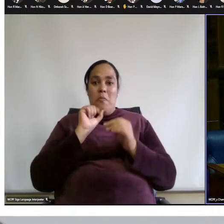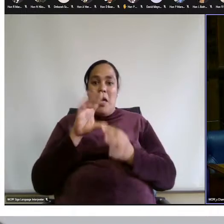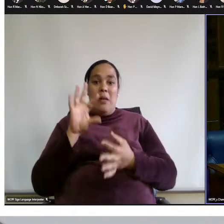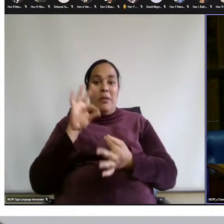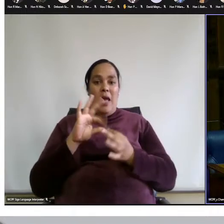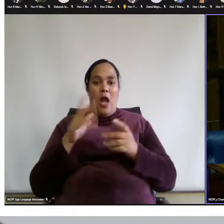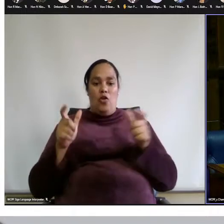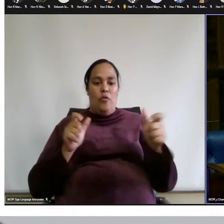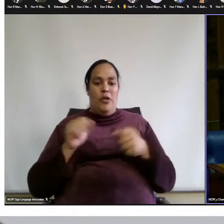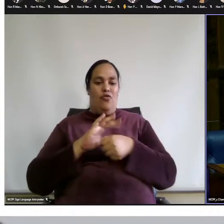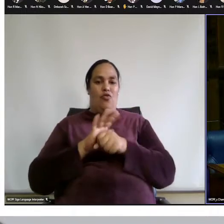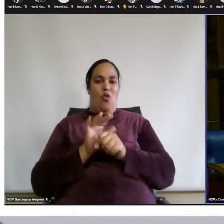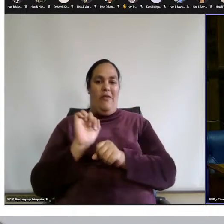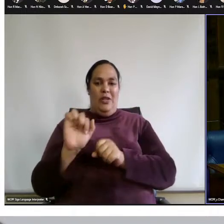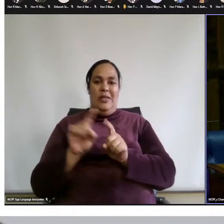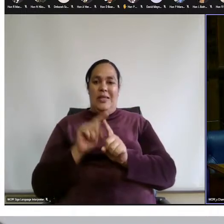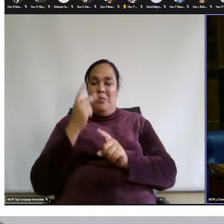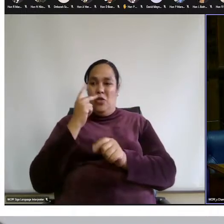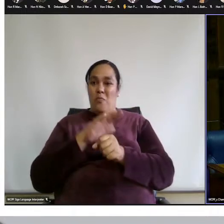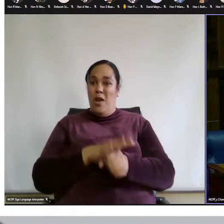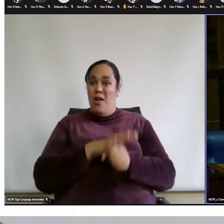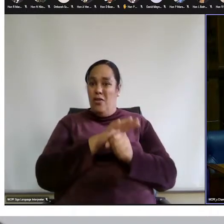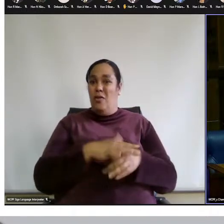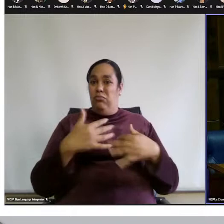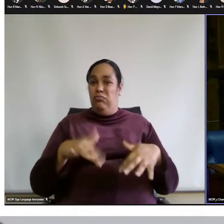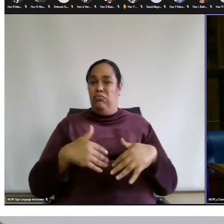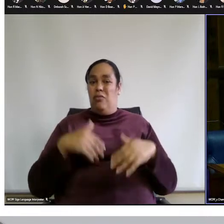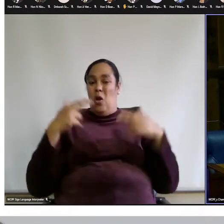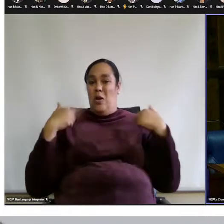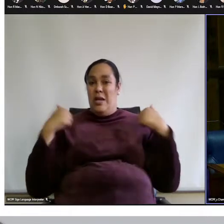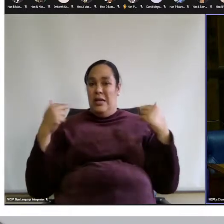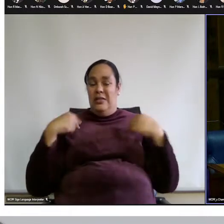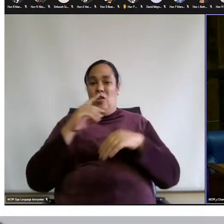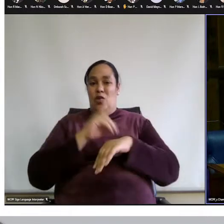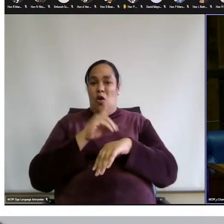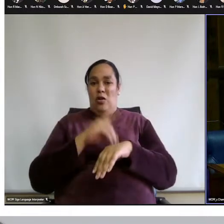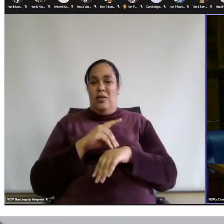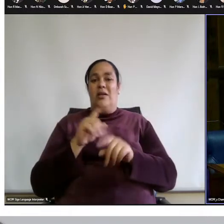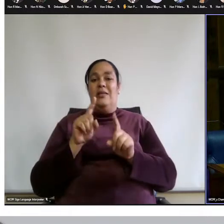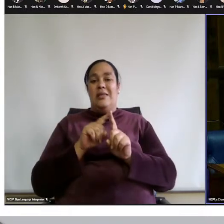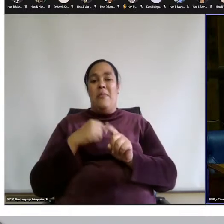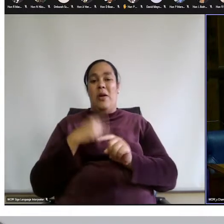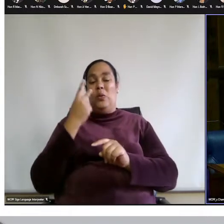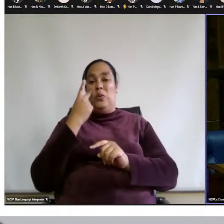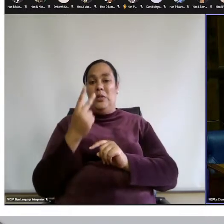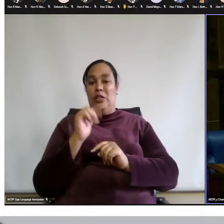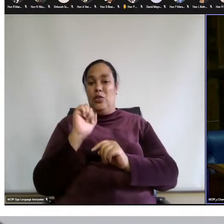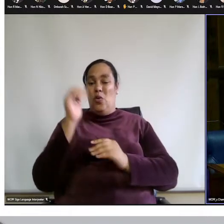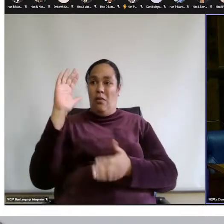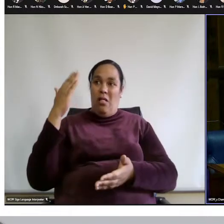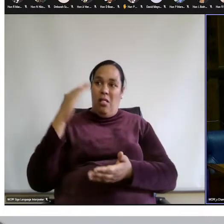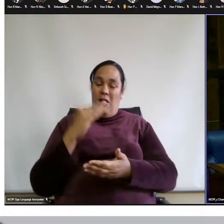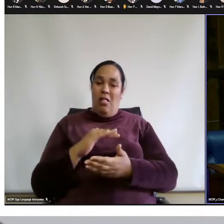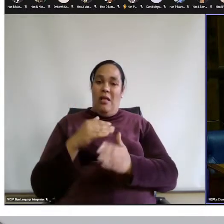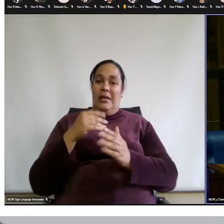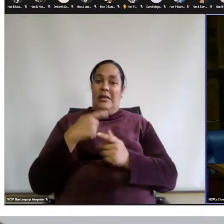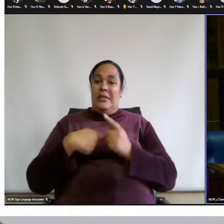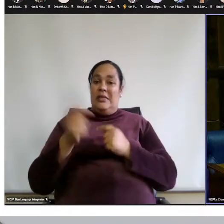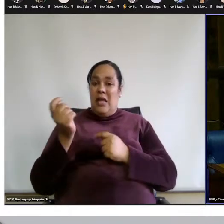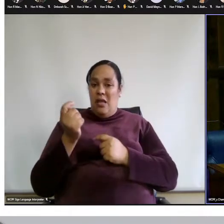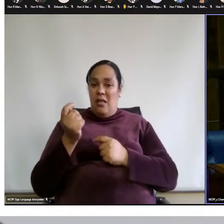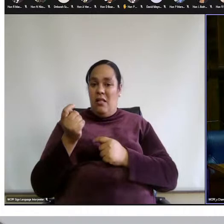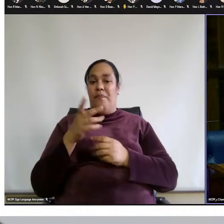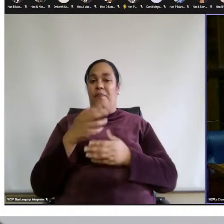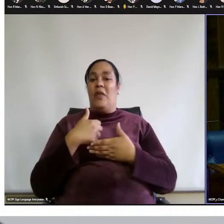managing COVID-19 and seeing the pressure on our frontline. And, you know, obviously seeing that that reduction in sales